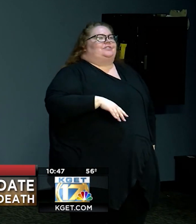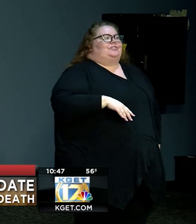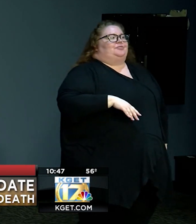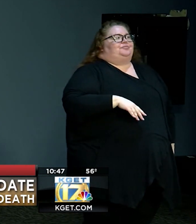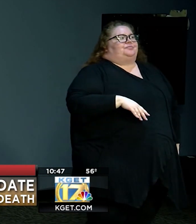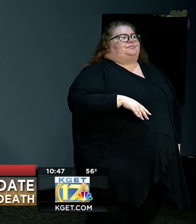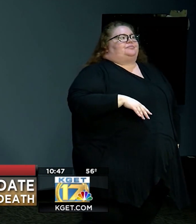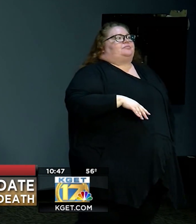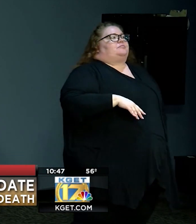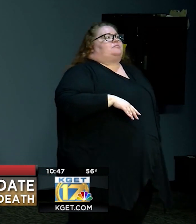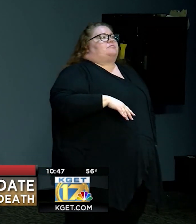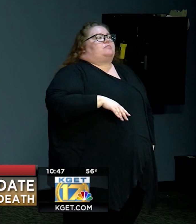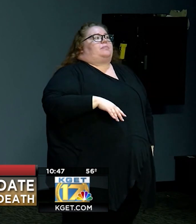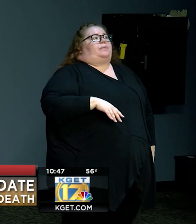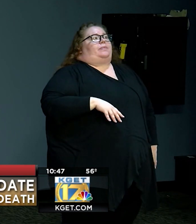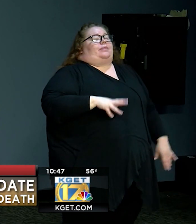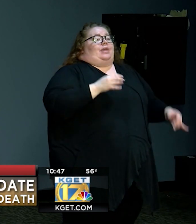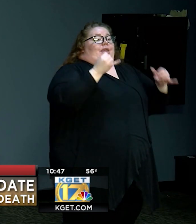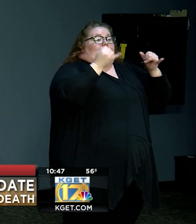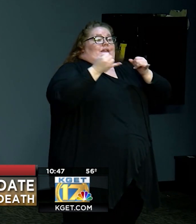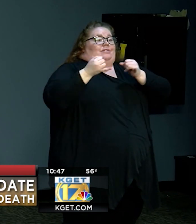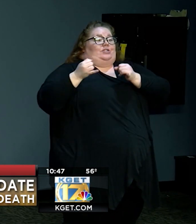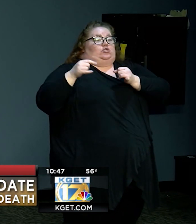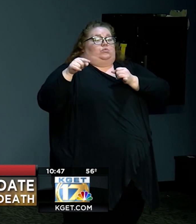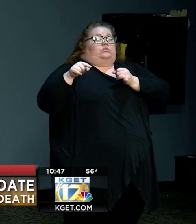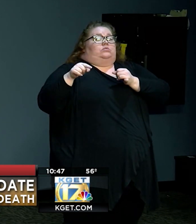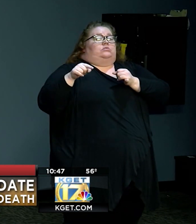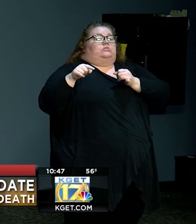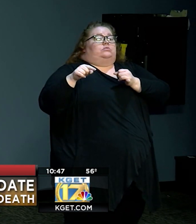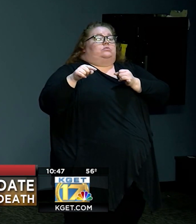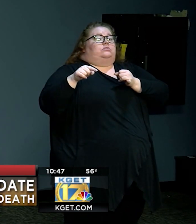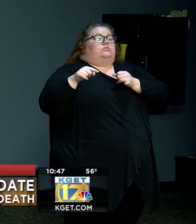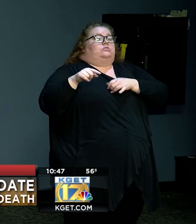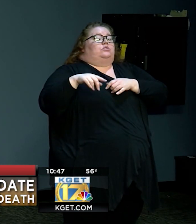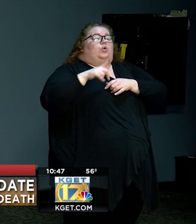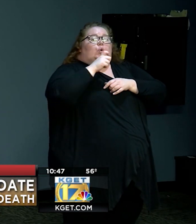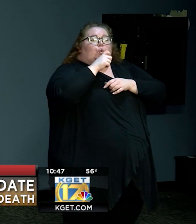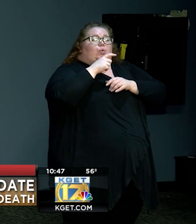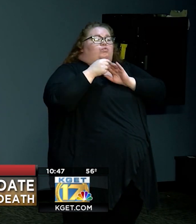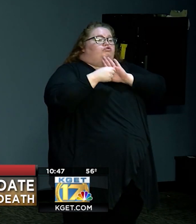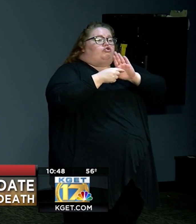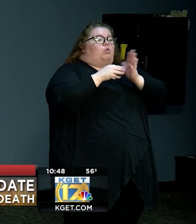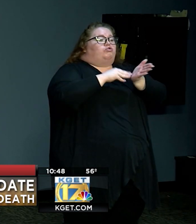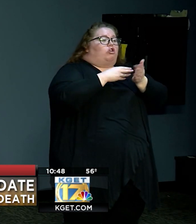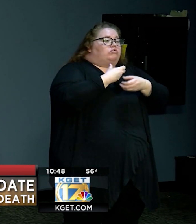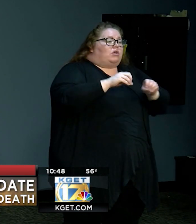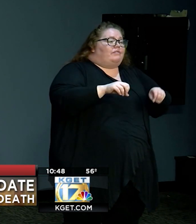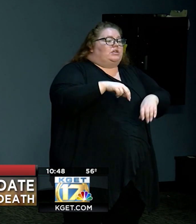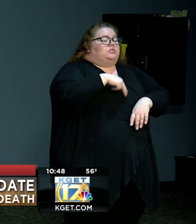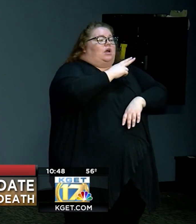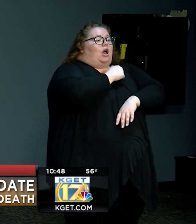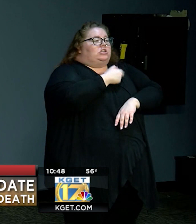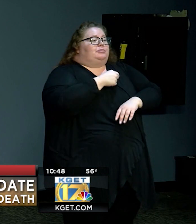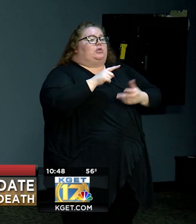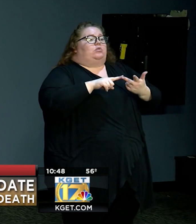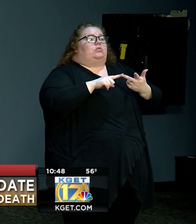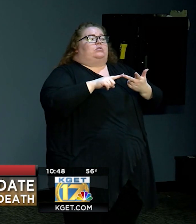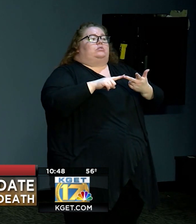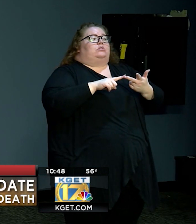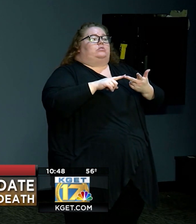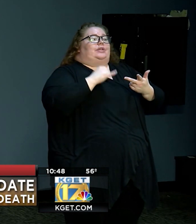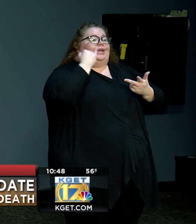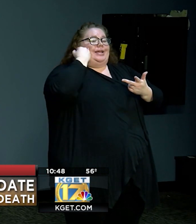Individuals who present at a physician's office, in an emergency department, or in a hospital, maybe even need hospitalization. When they need to